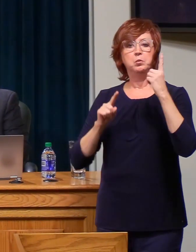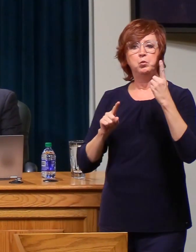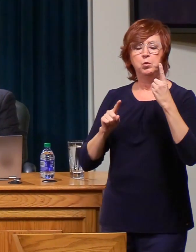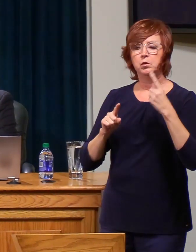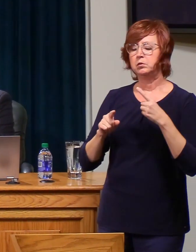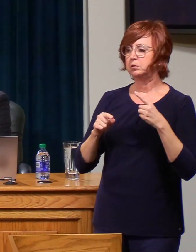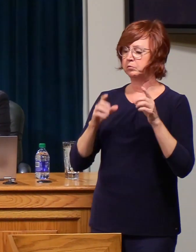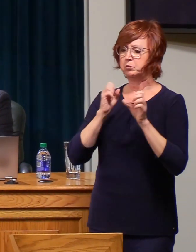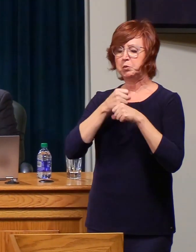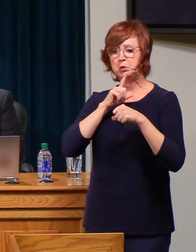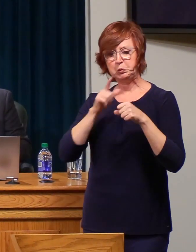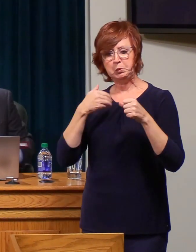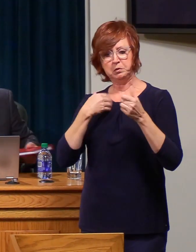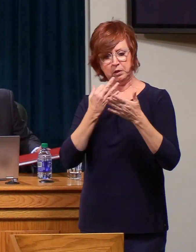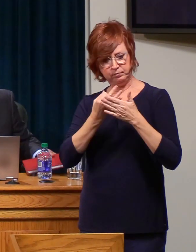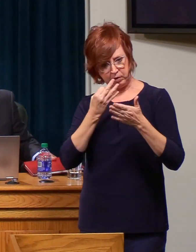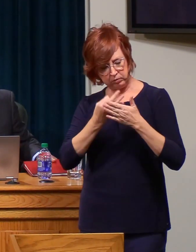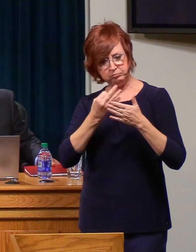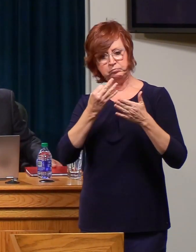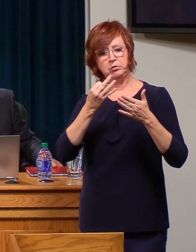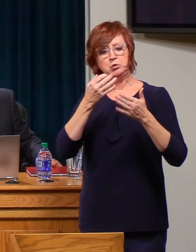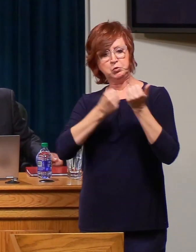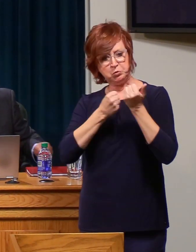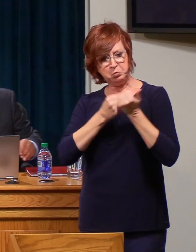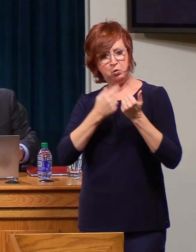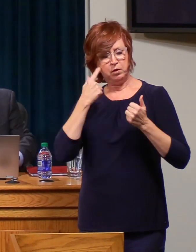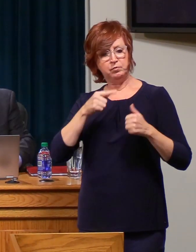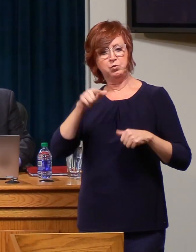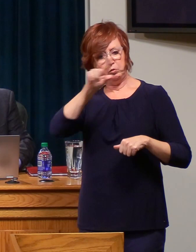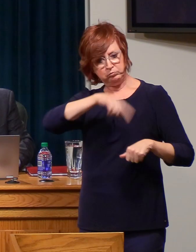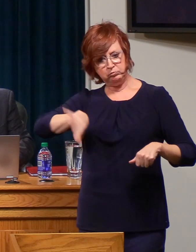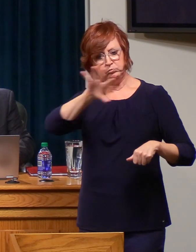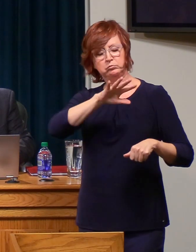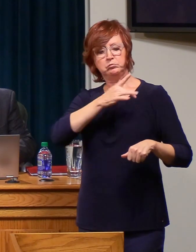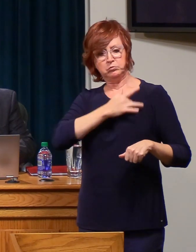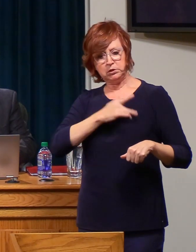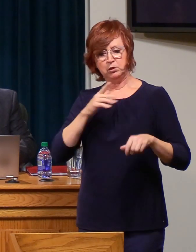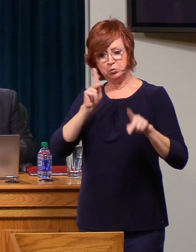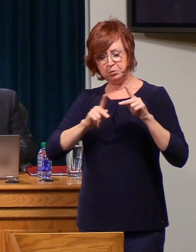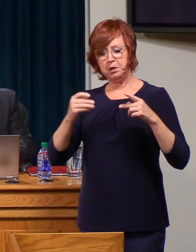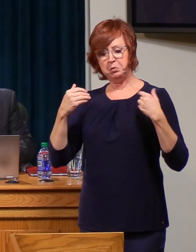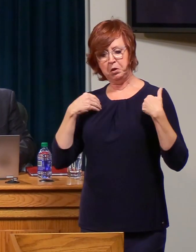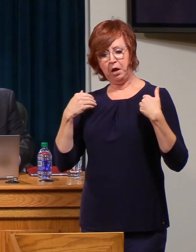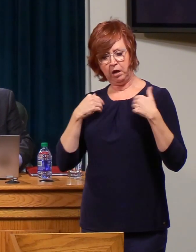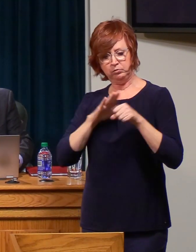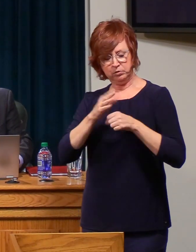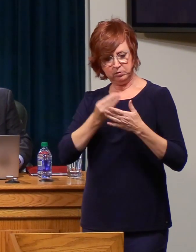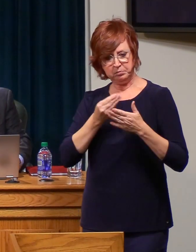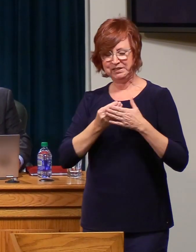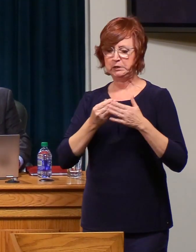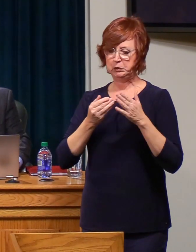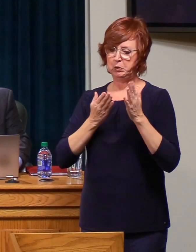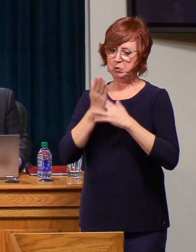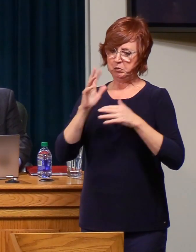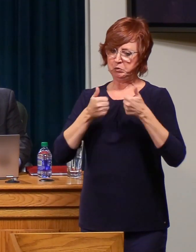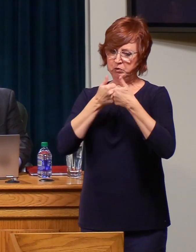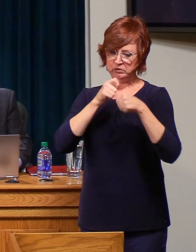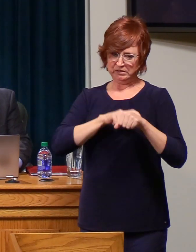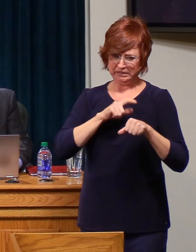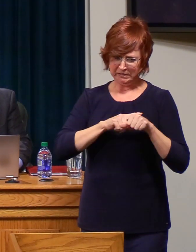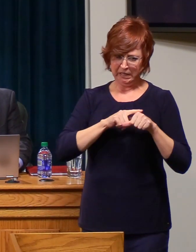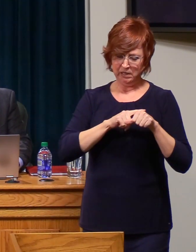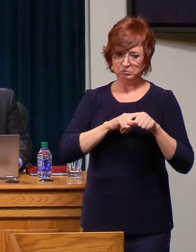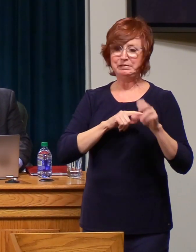the financial support that they need to get through this difficult time, and that we all have jobs to go back